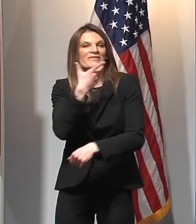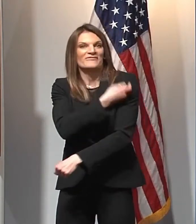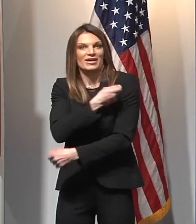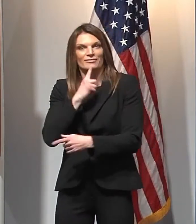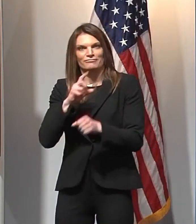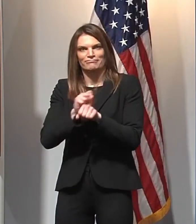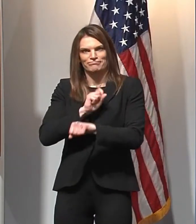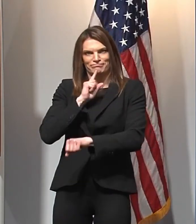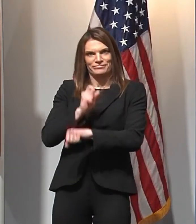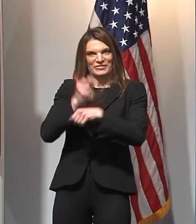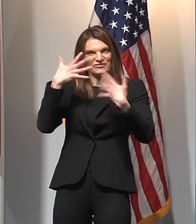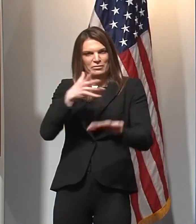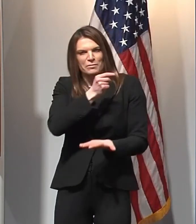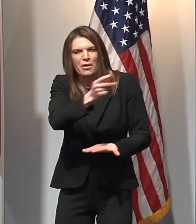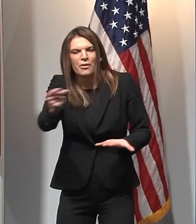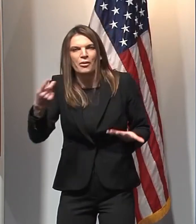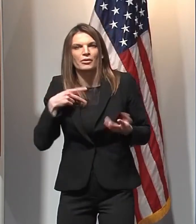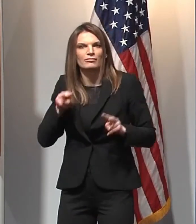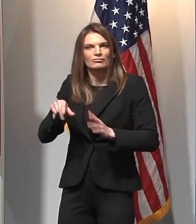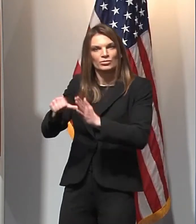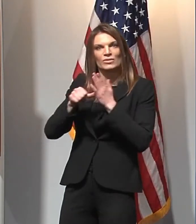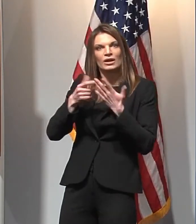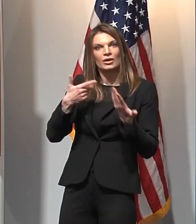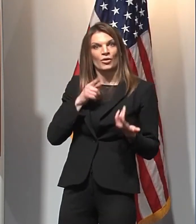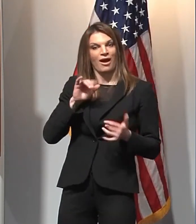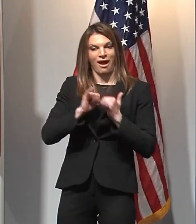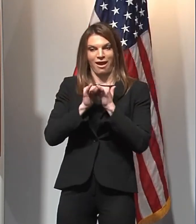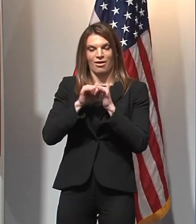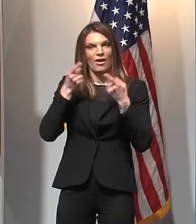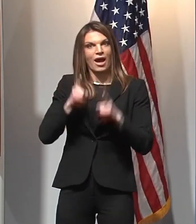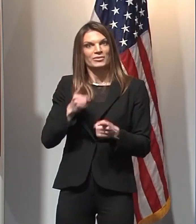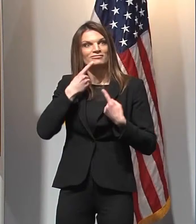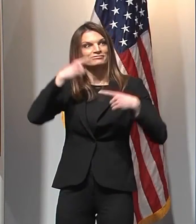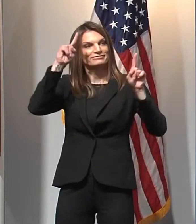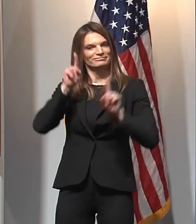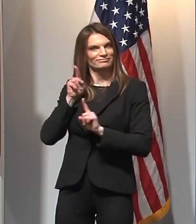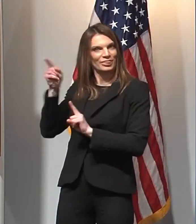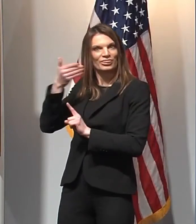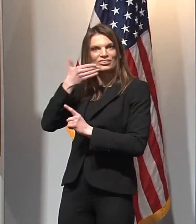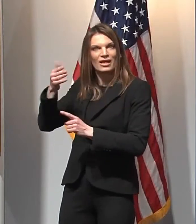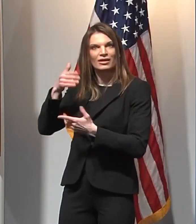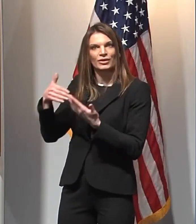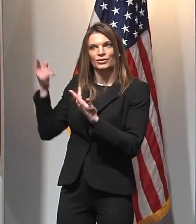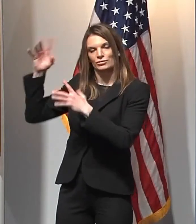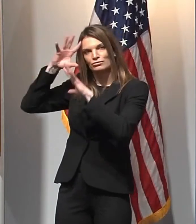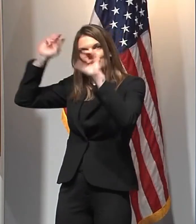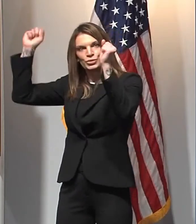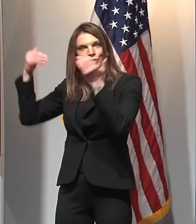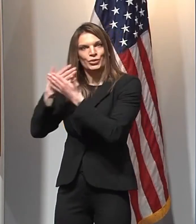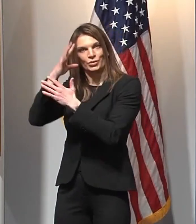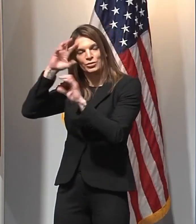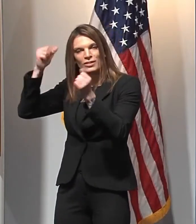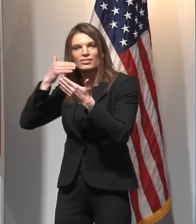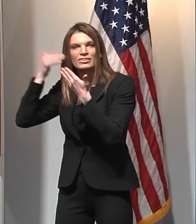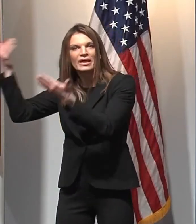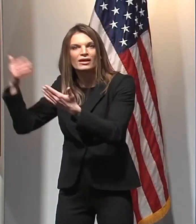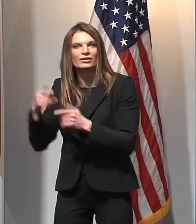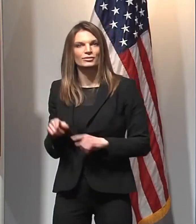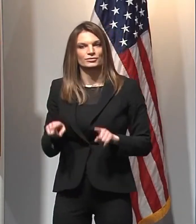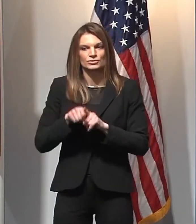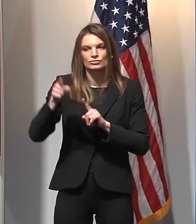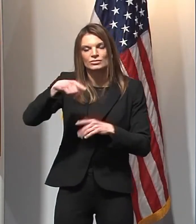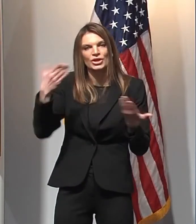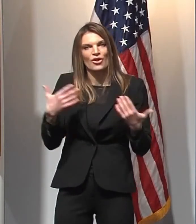with the partnerships that we have from the Biden White House to people on the front line and local departments of public health. We